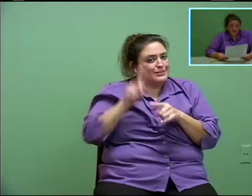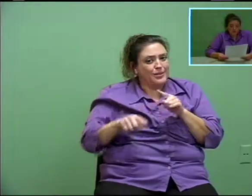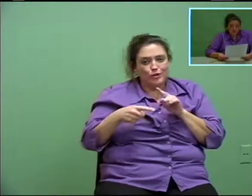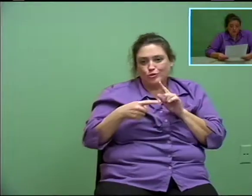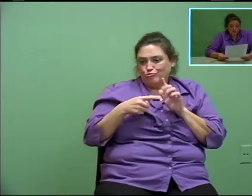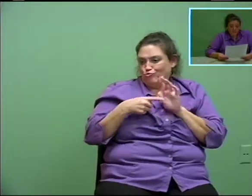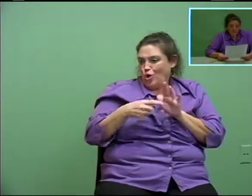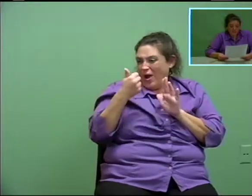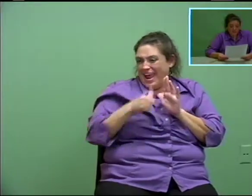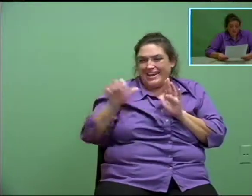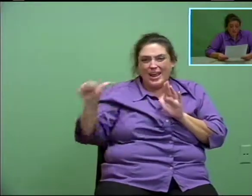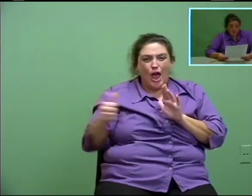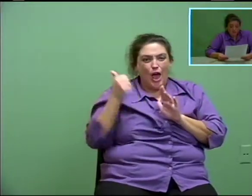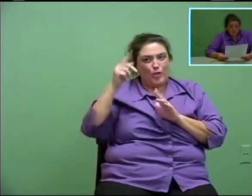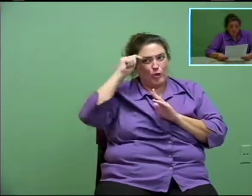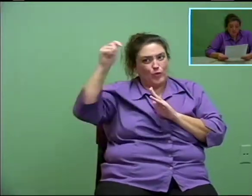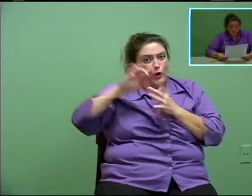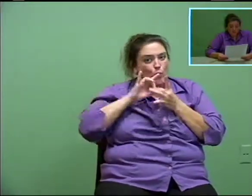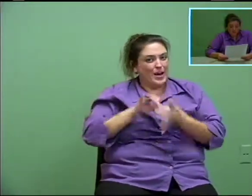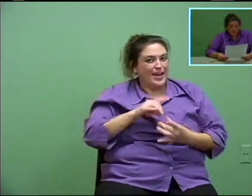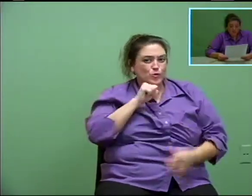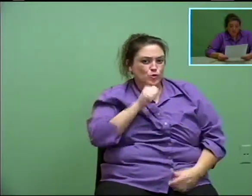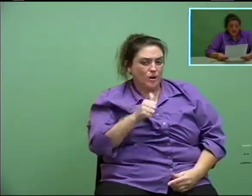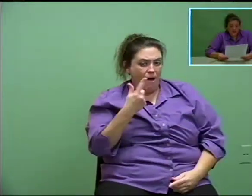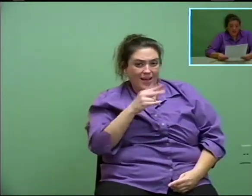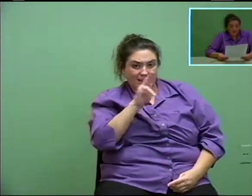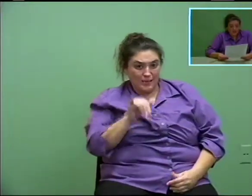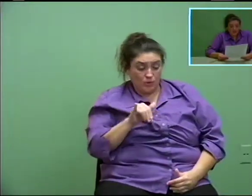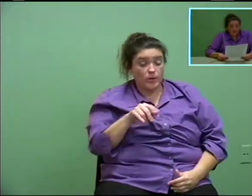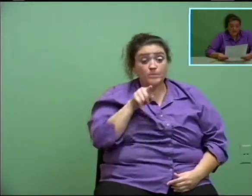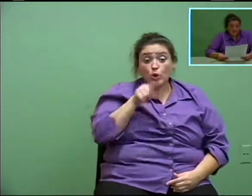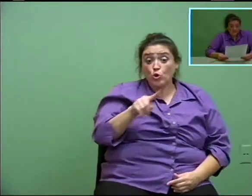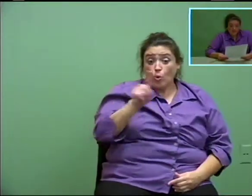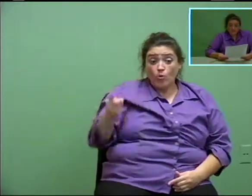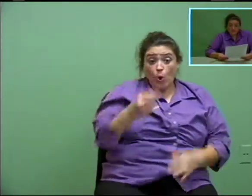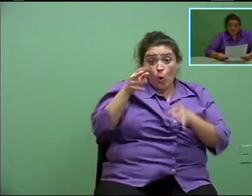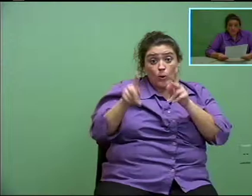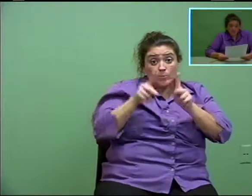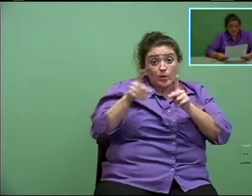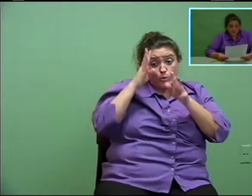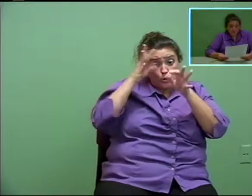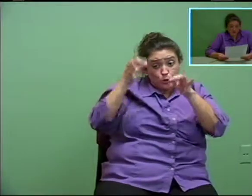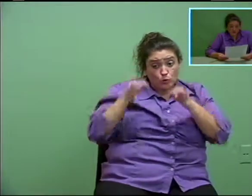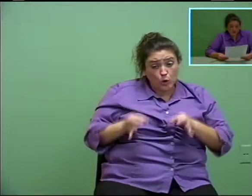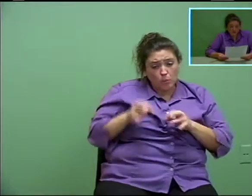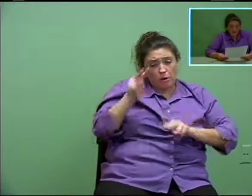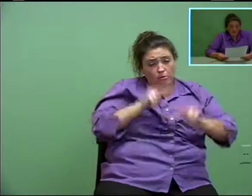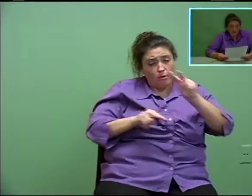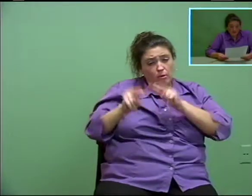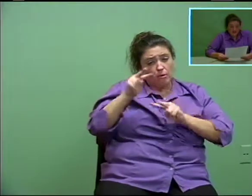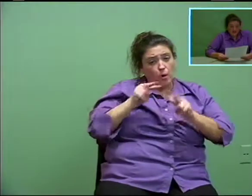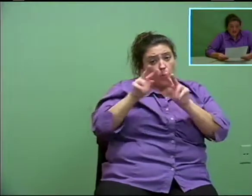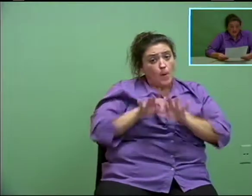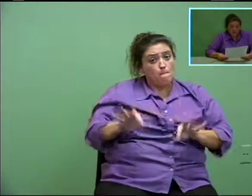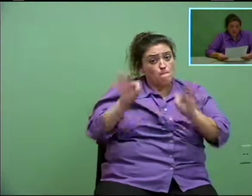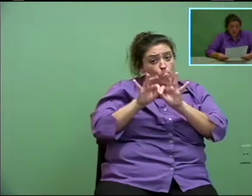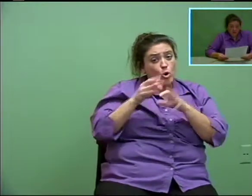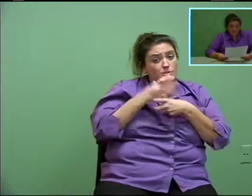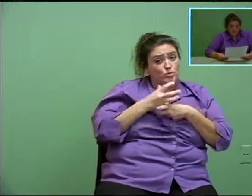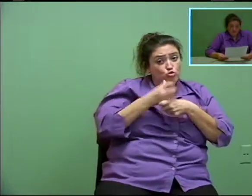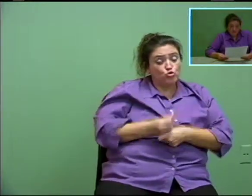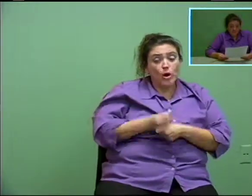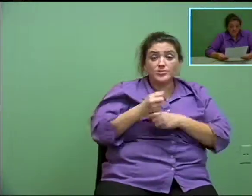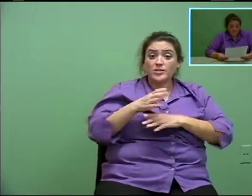You are the exclusive judges of the credibility of the witnesses and the weight to be given to their testimony. If there